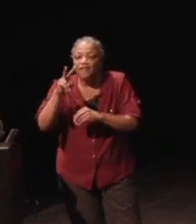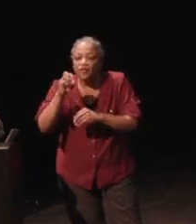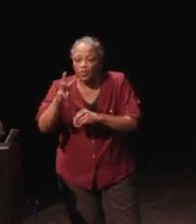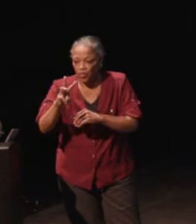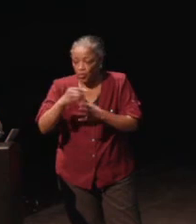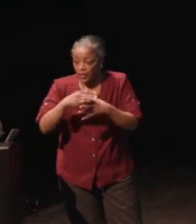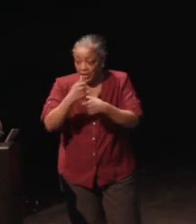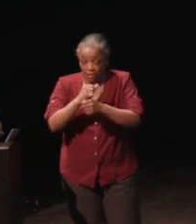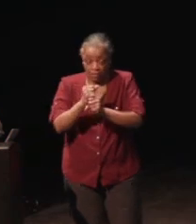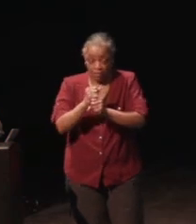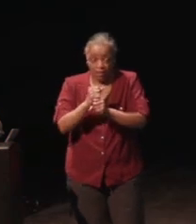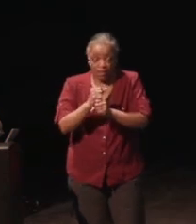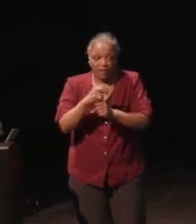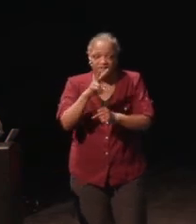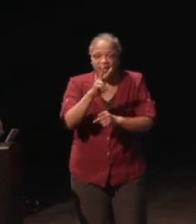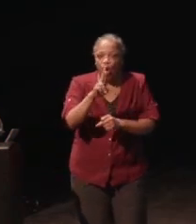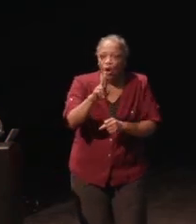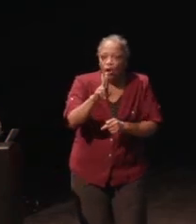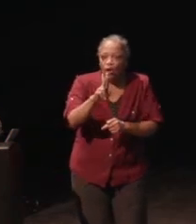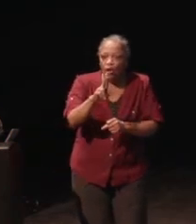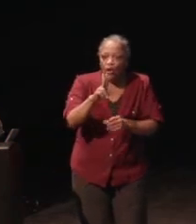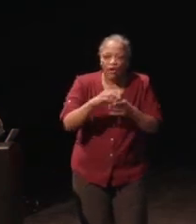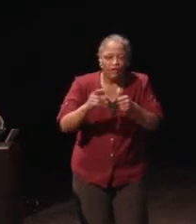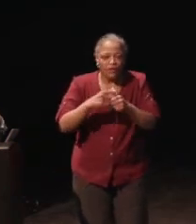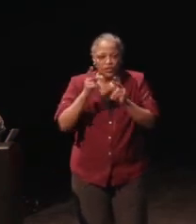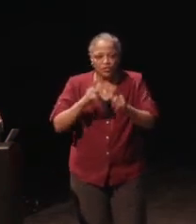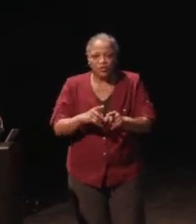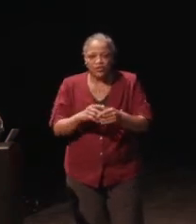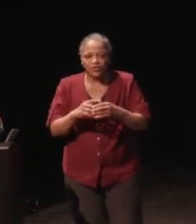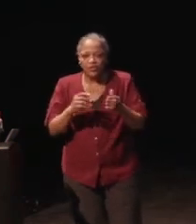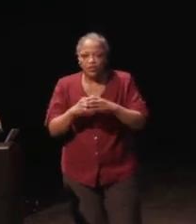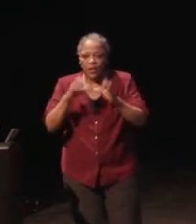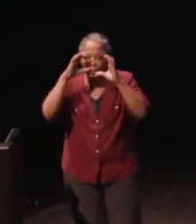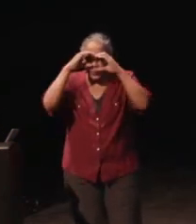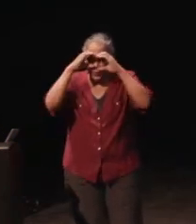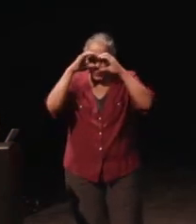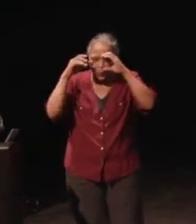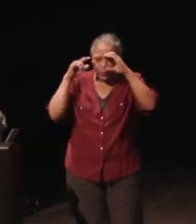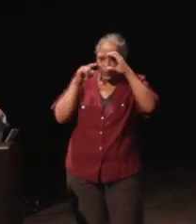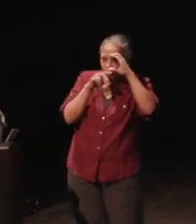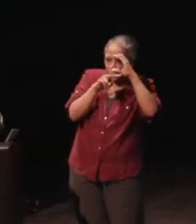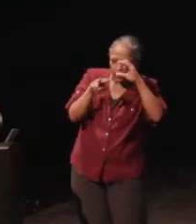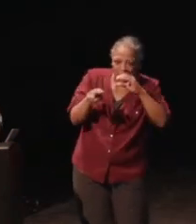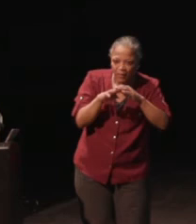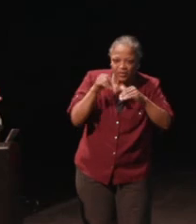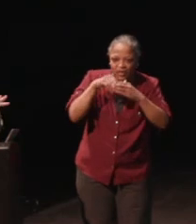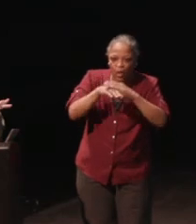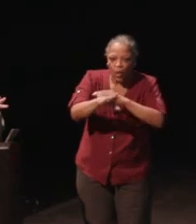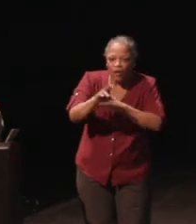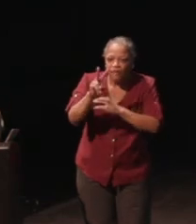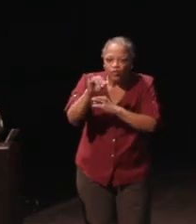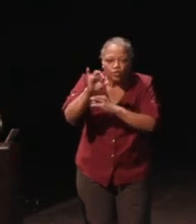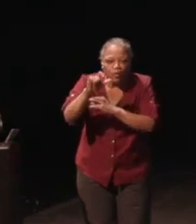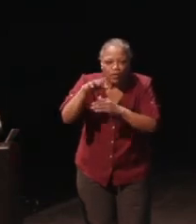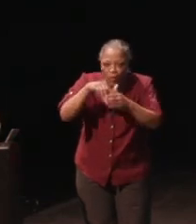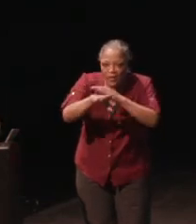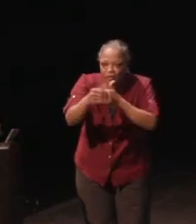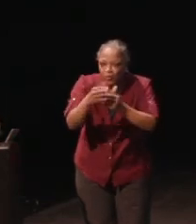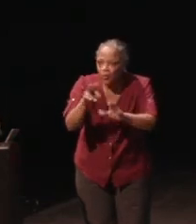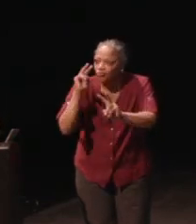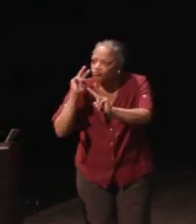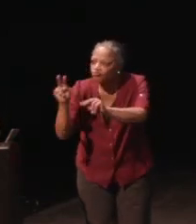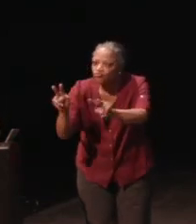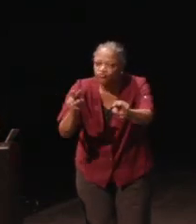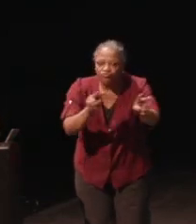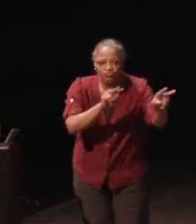can create VR, first person, kind of like the too much information piece, but this